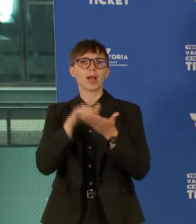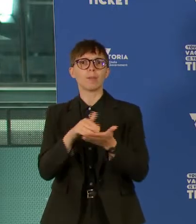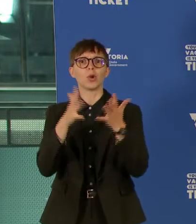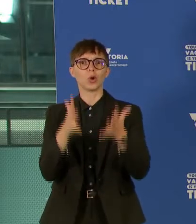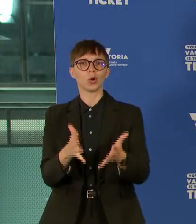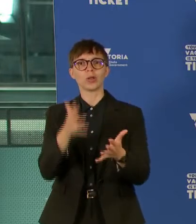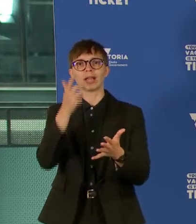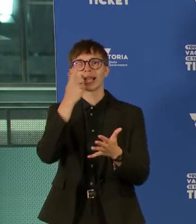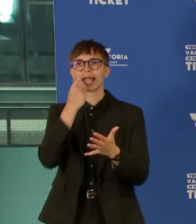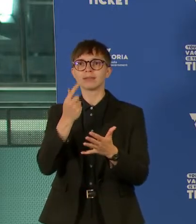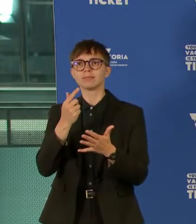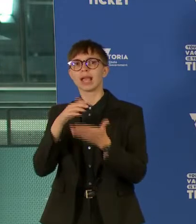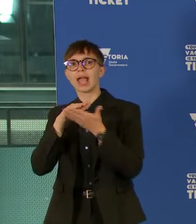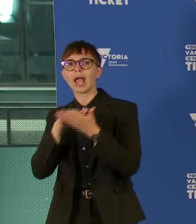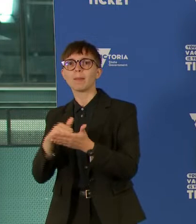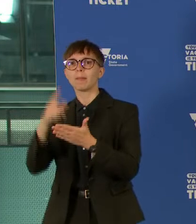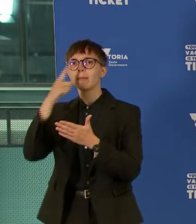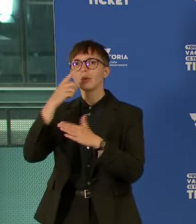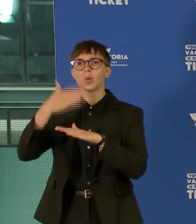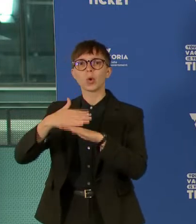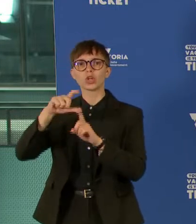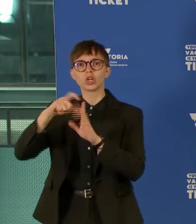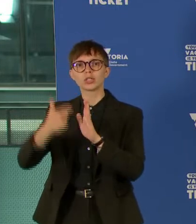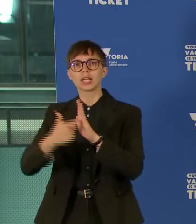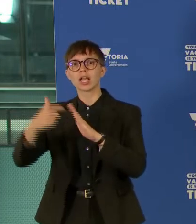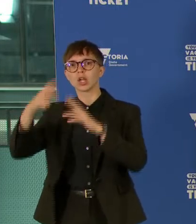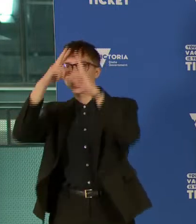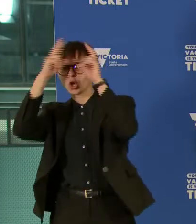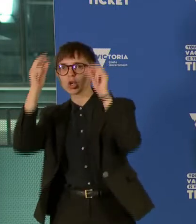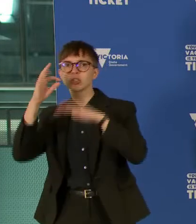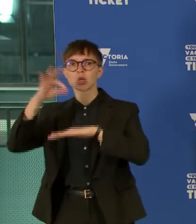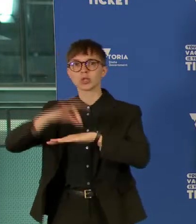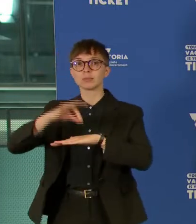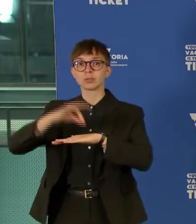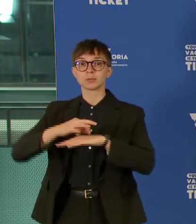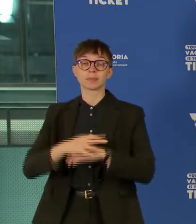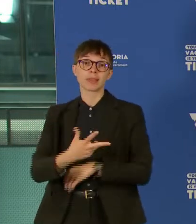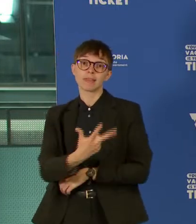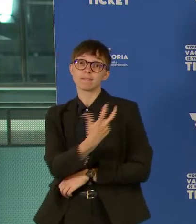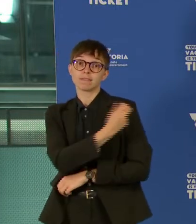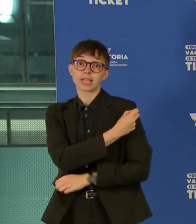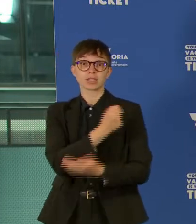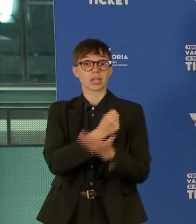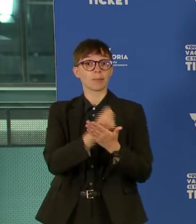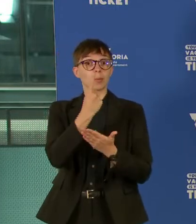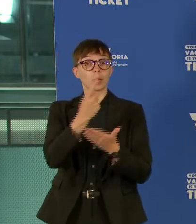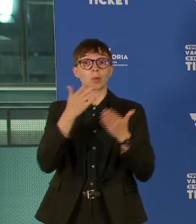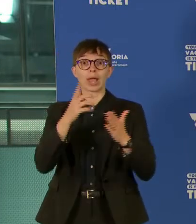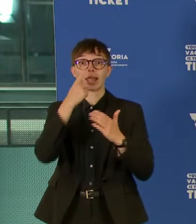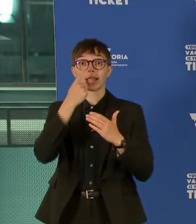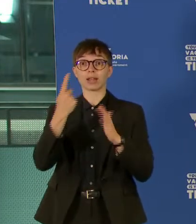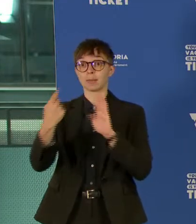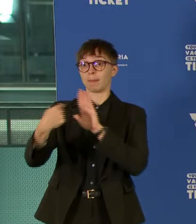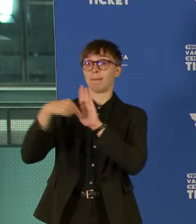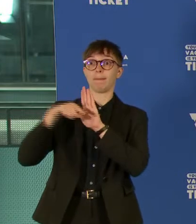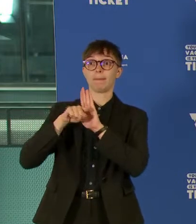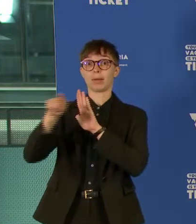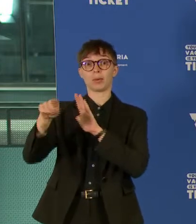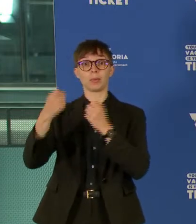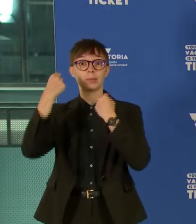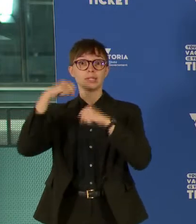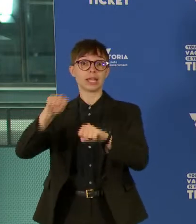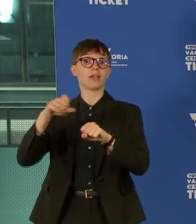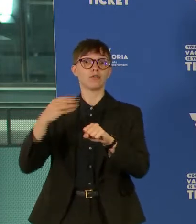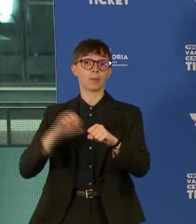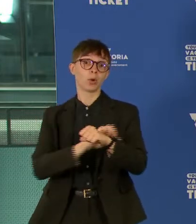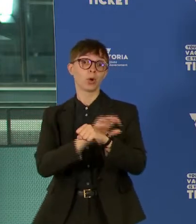you avoid getting sick, that's the way you avoid ending up in hospital, and that's the way you can contribute to our